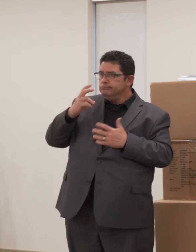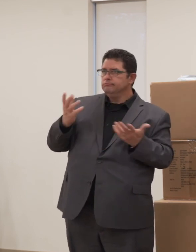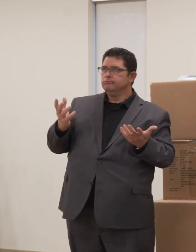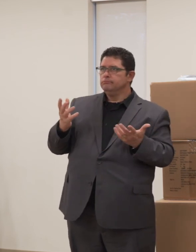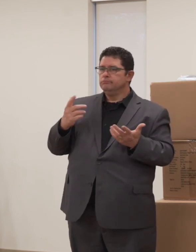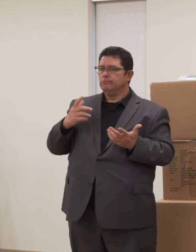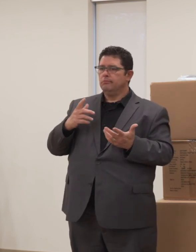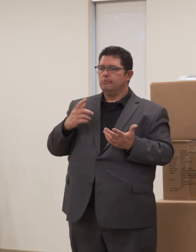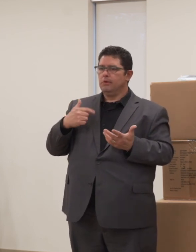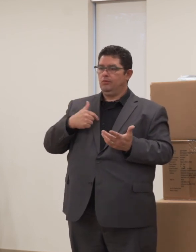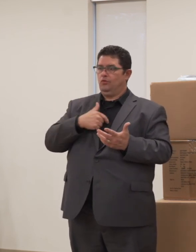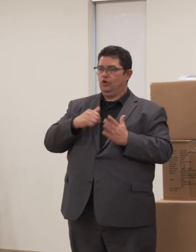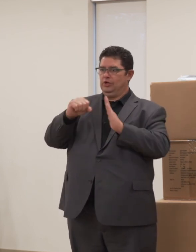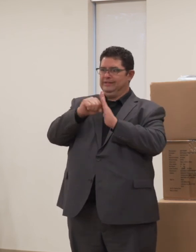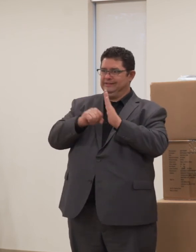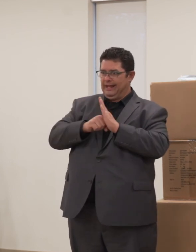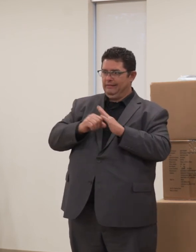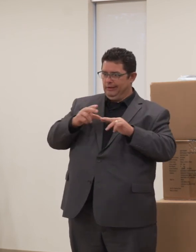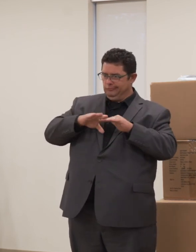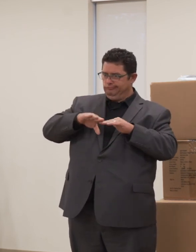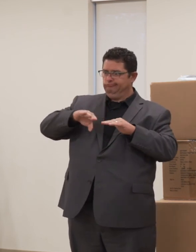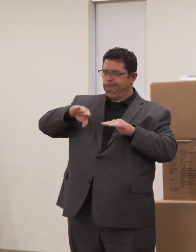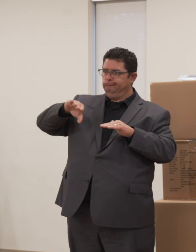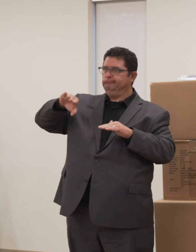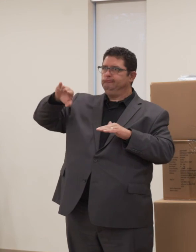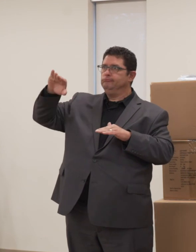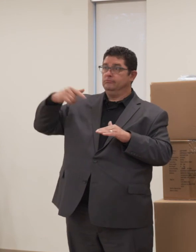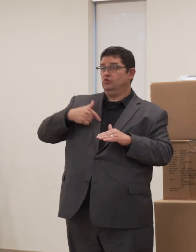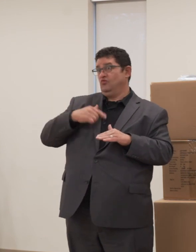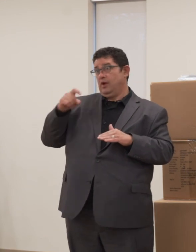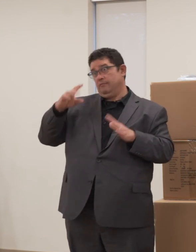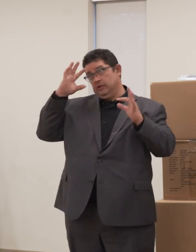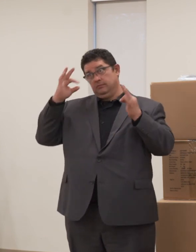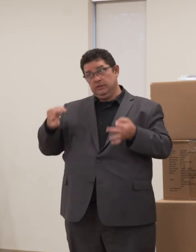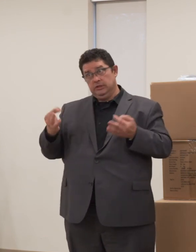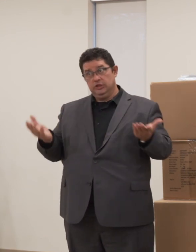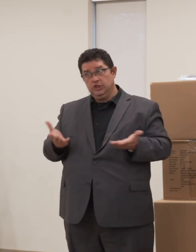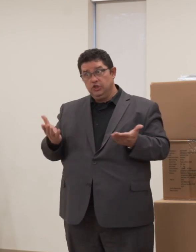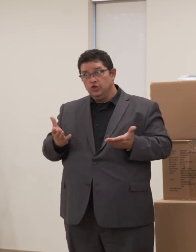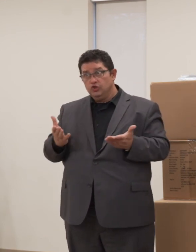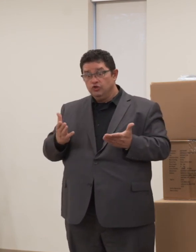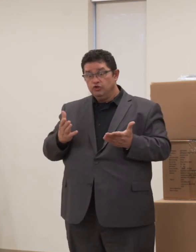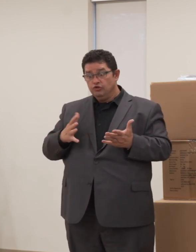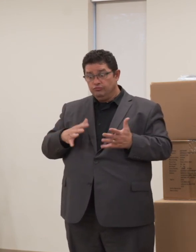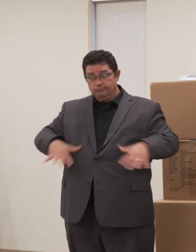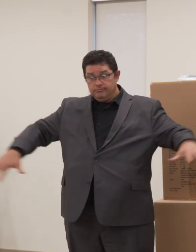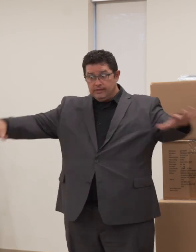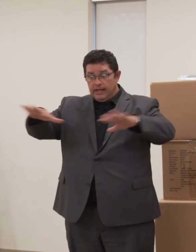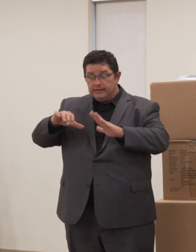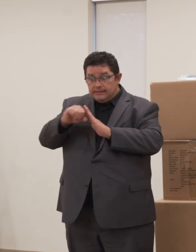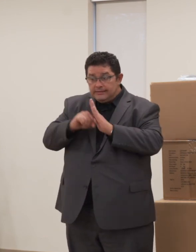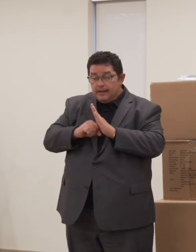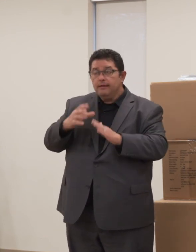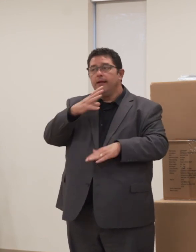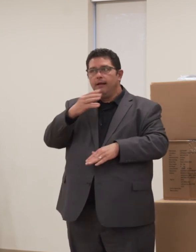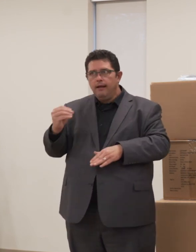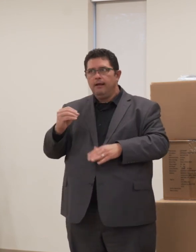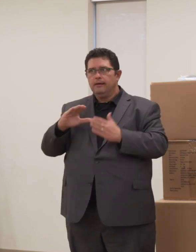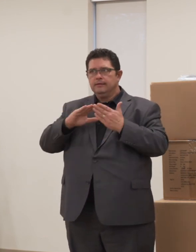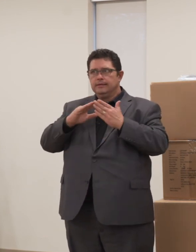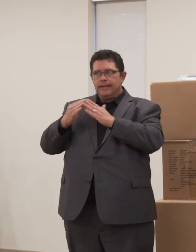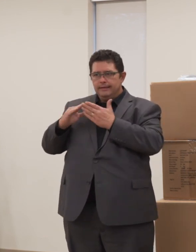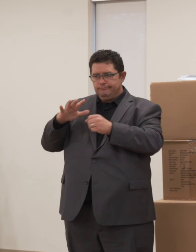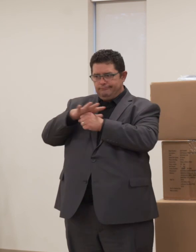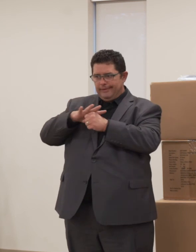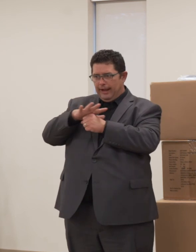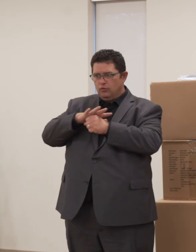we're in a state that is struggling, and we have to make some decisions here as a state, but also as a county to